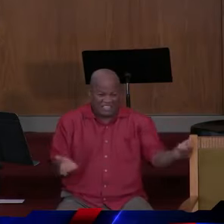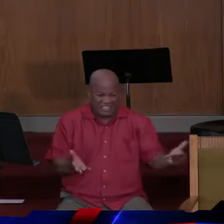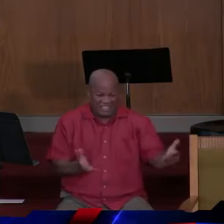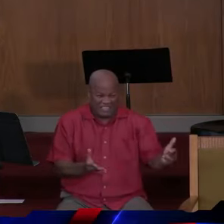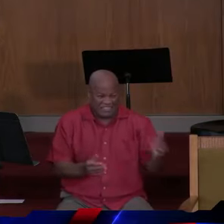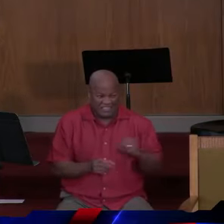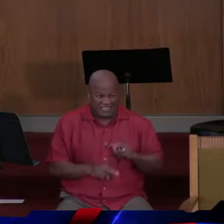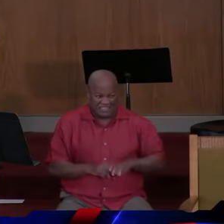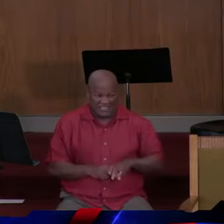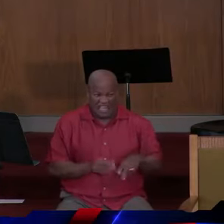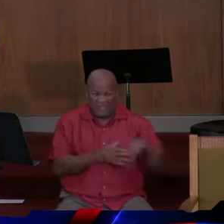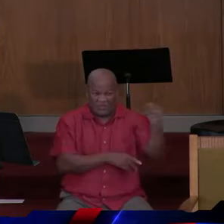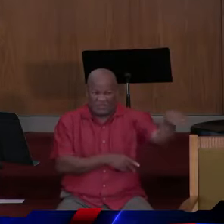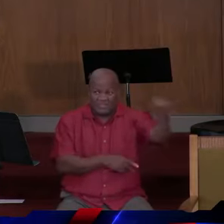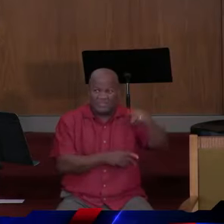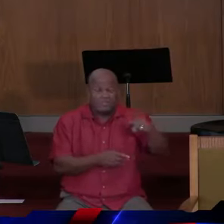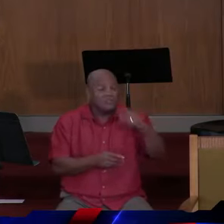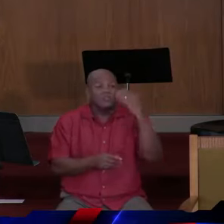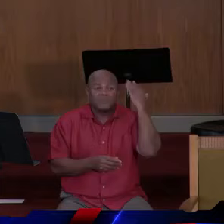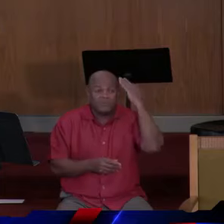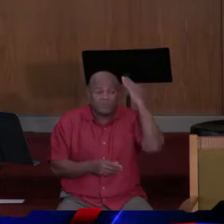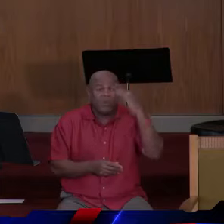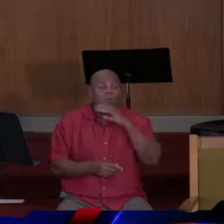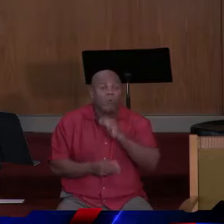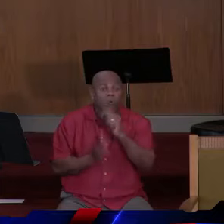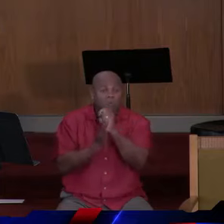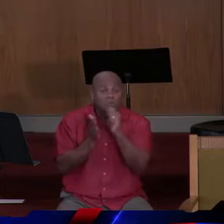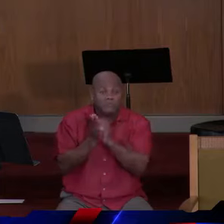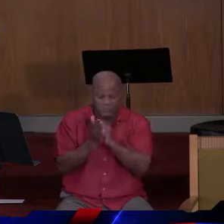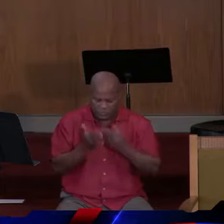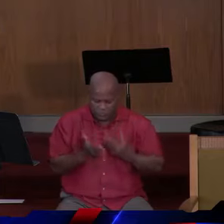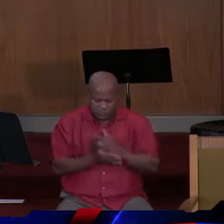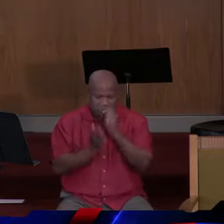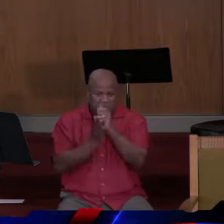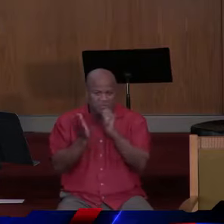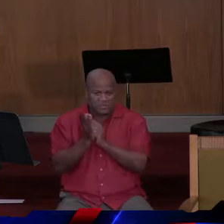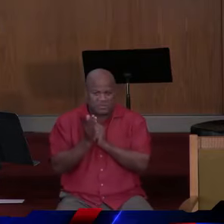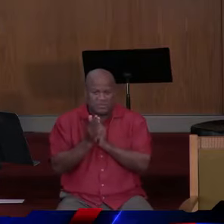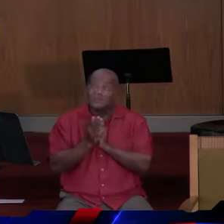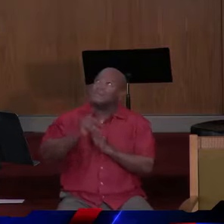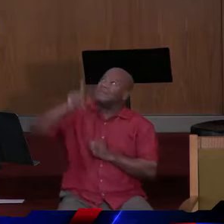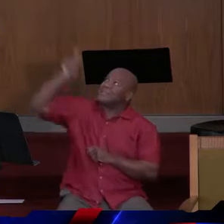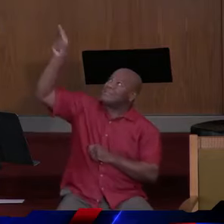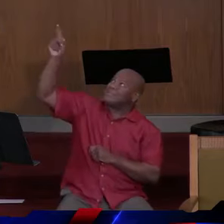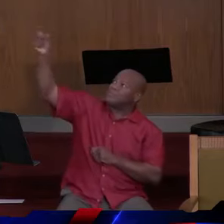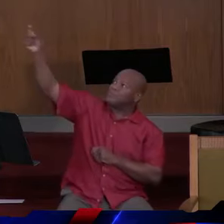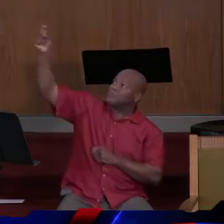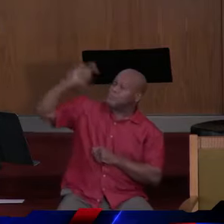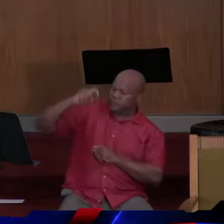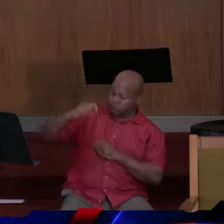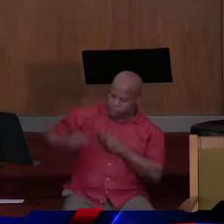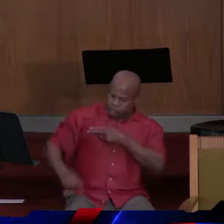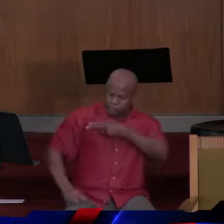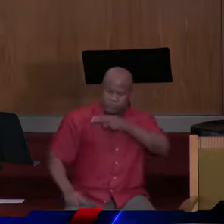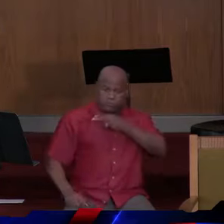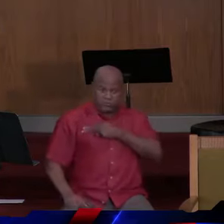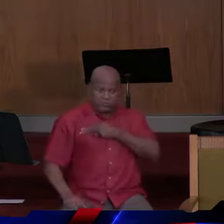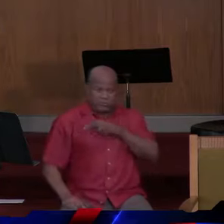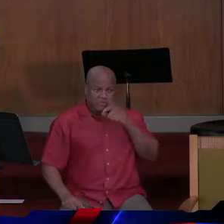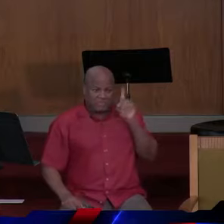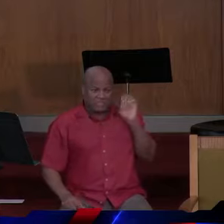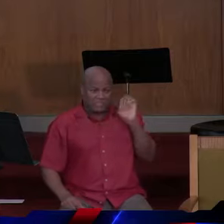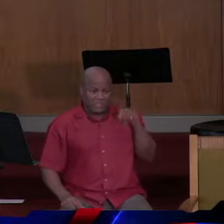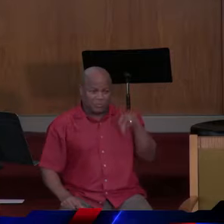Listen. Old Testament, New Testament, we're deputized by him. And if God don't call